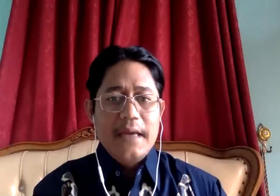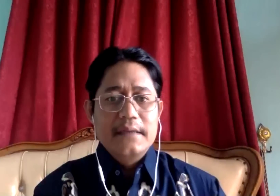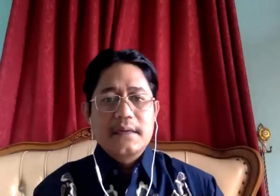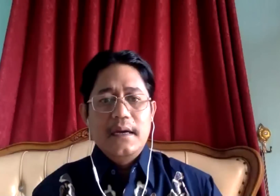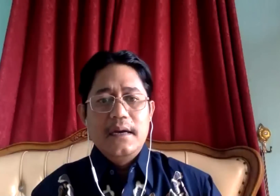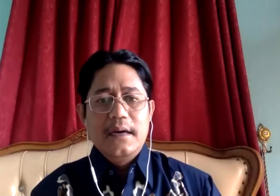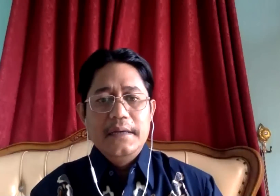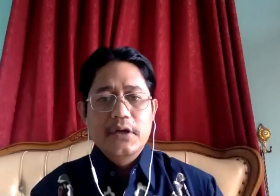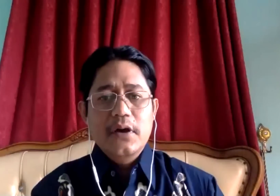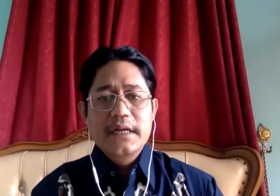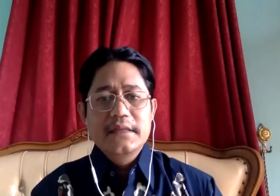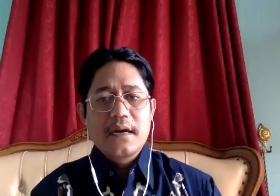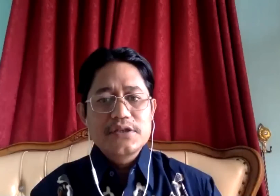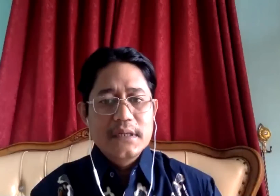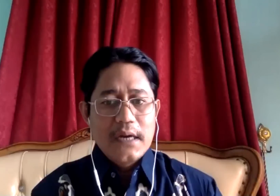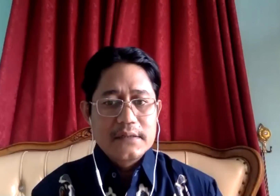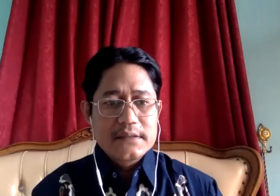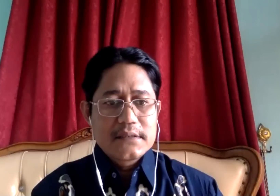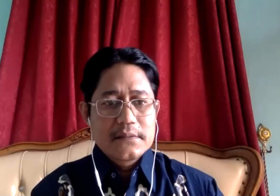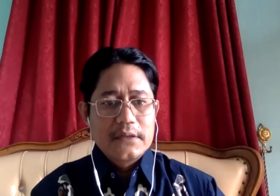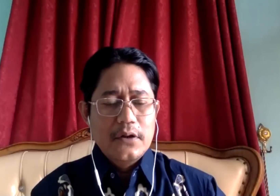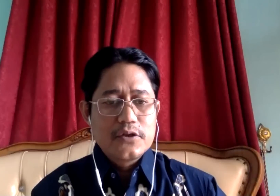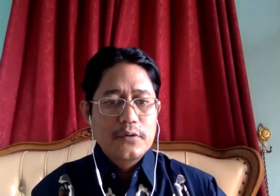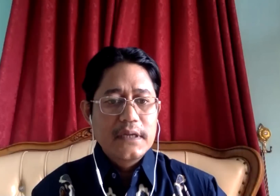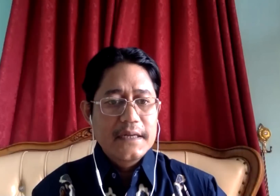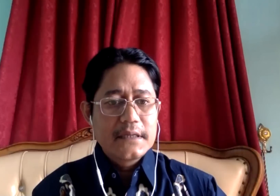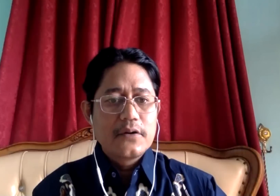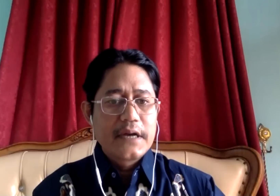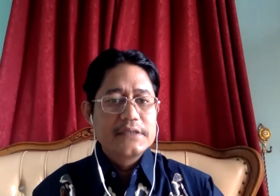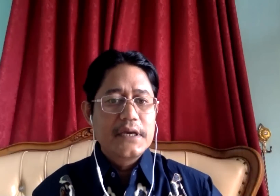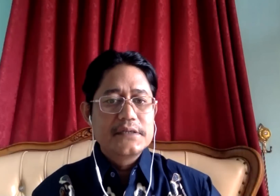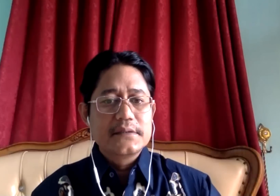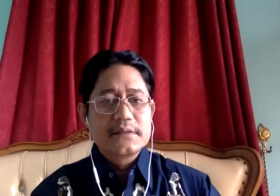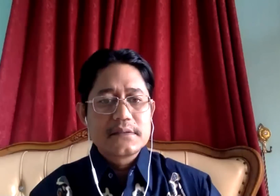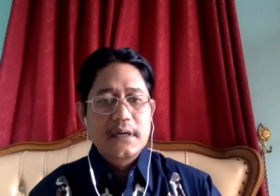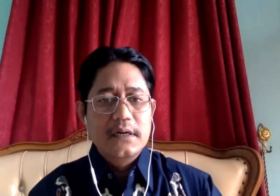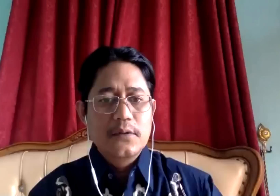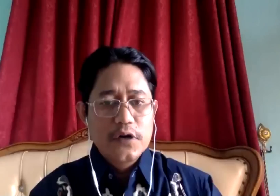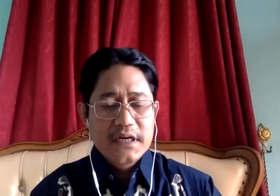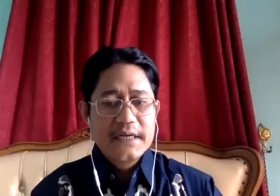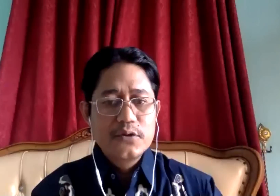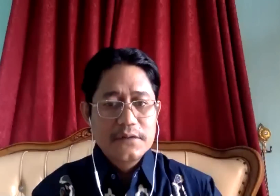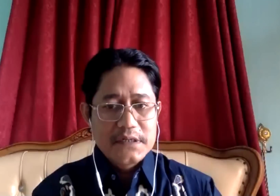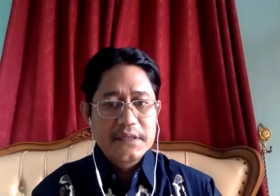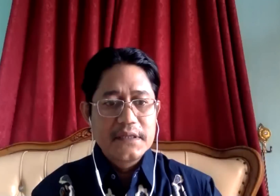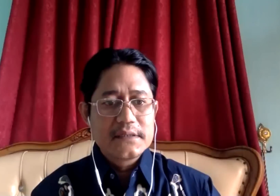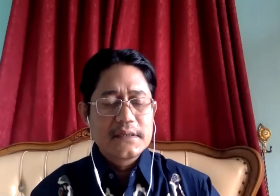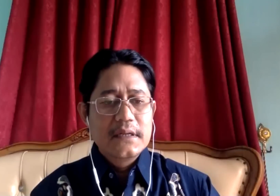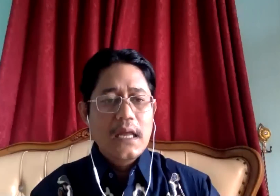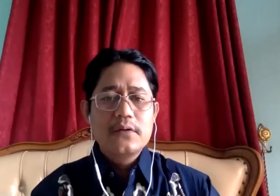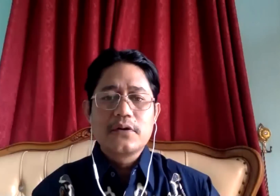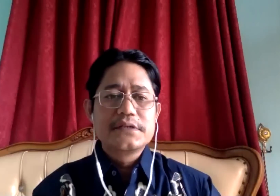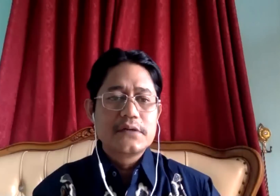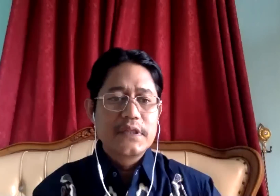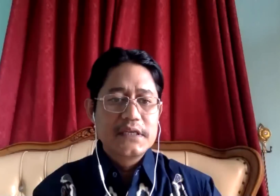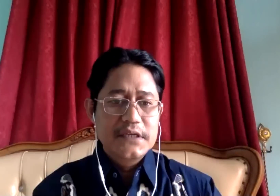quite high, and not only international donors but also multilateral organizations, the world leading universities